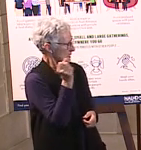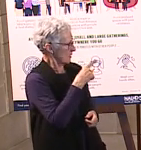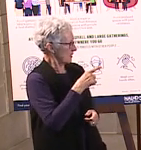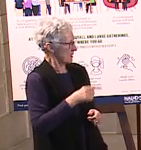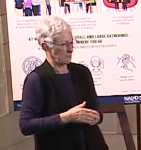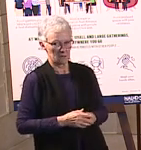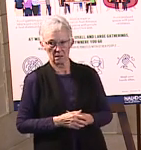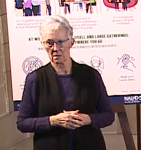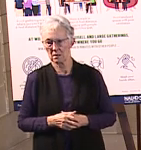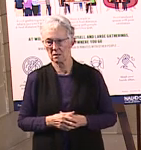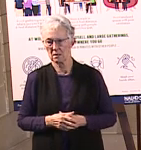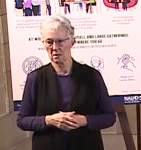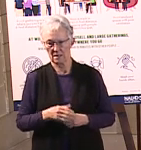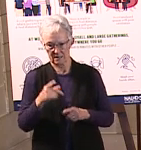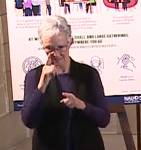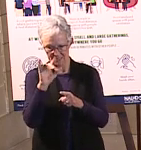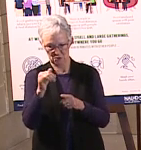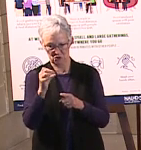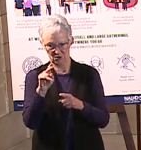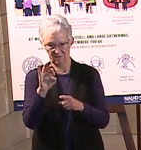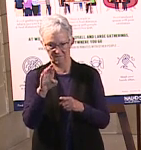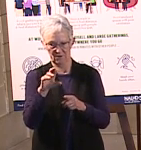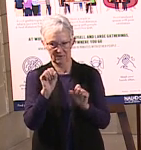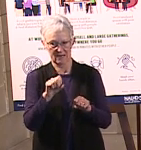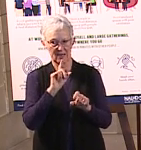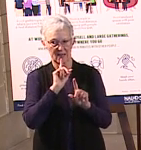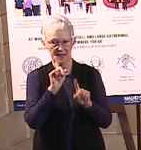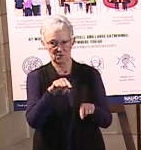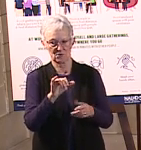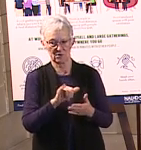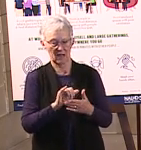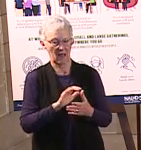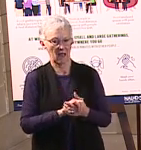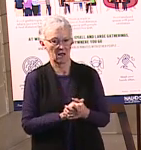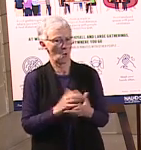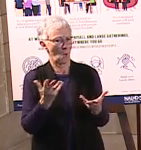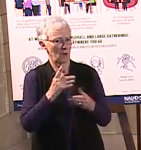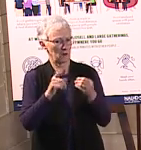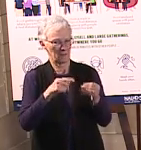this? I'm wondering if Jennifer might have more information on that question.